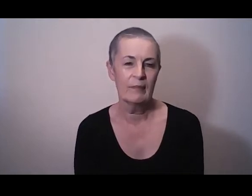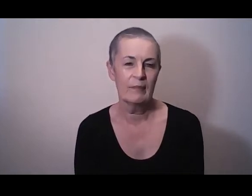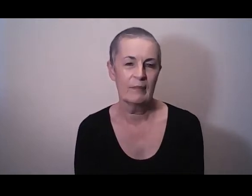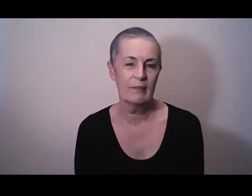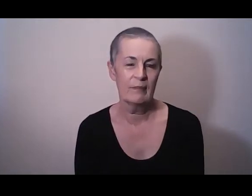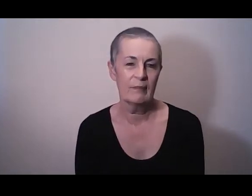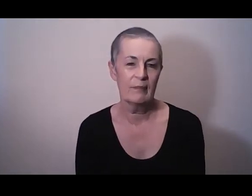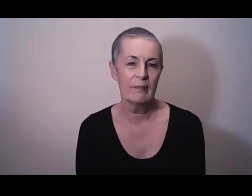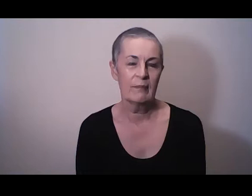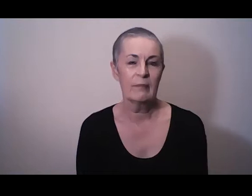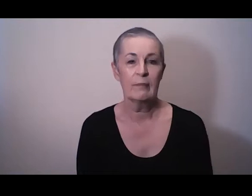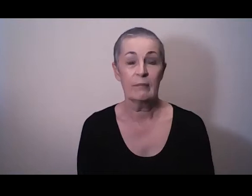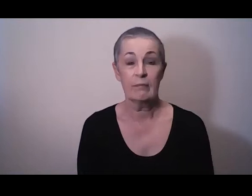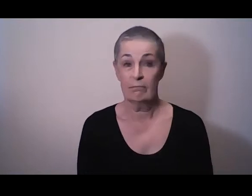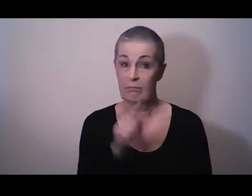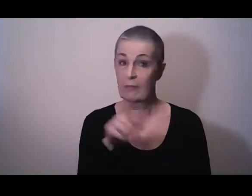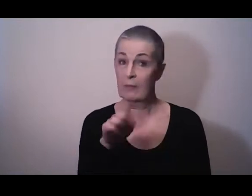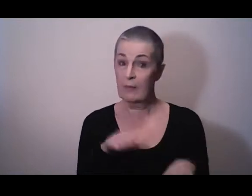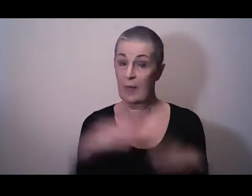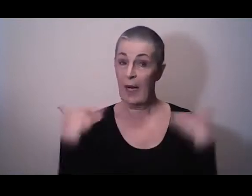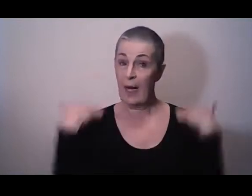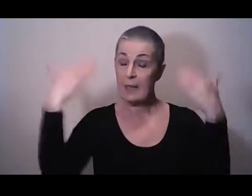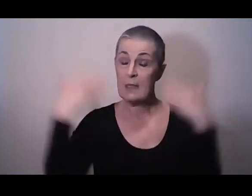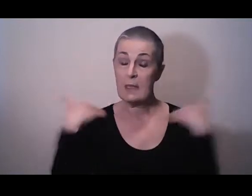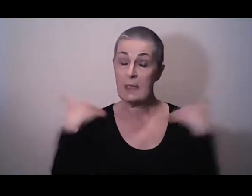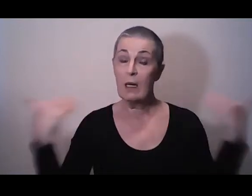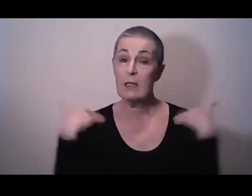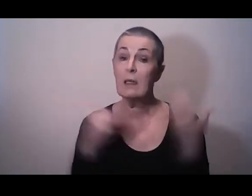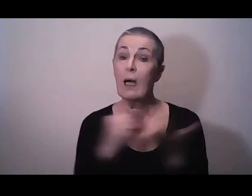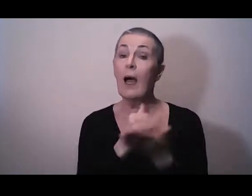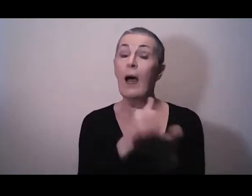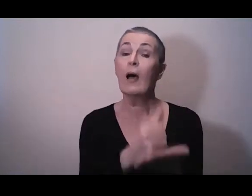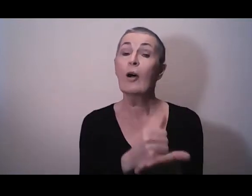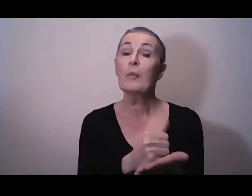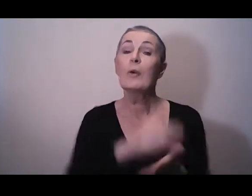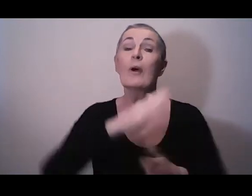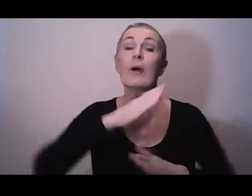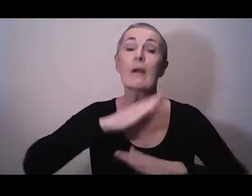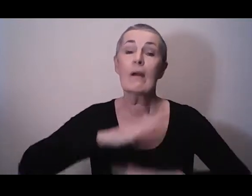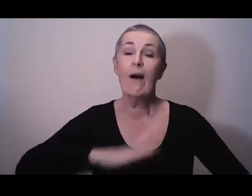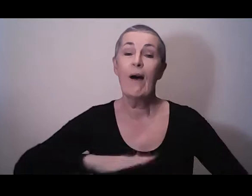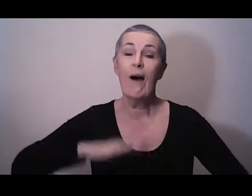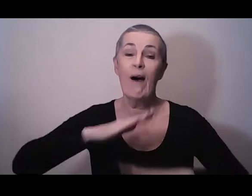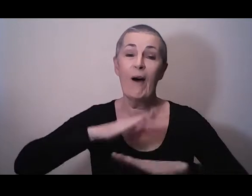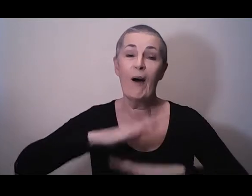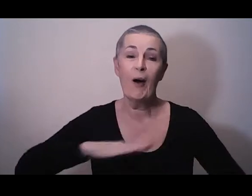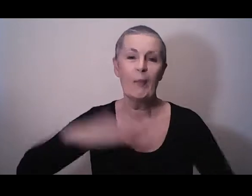Because doing all these exercises help you to calm your mind.